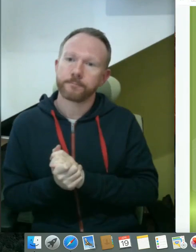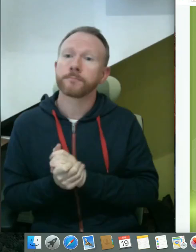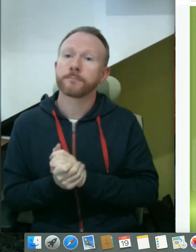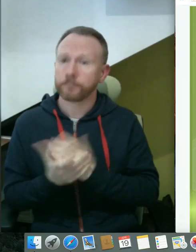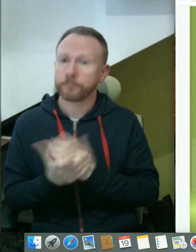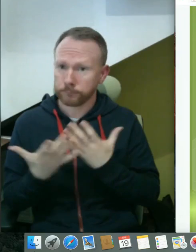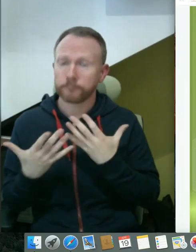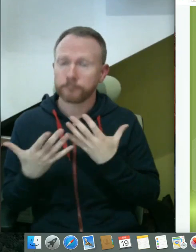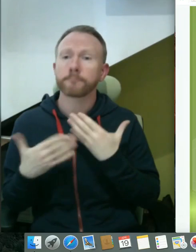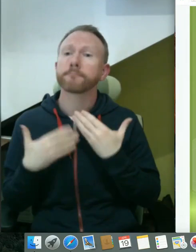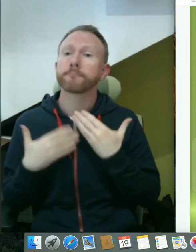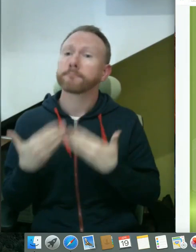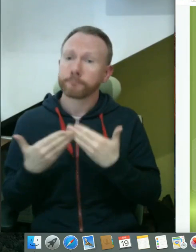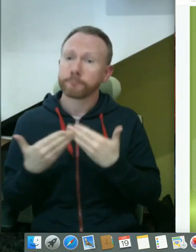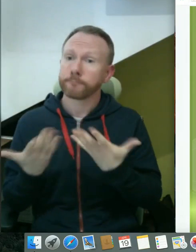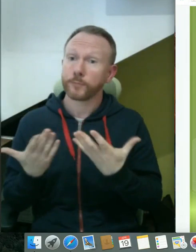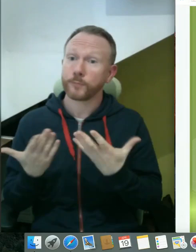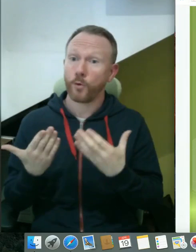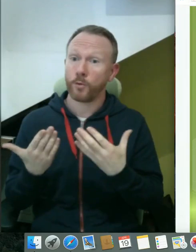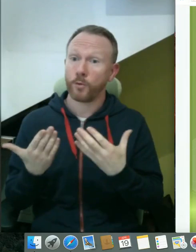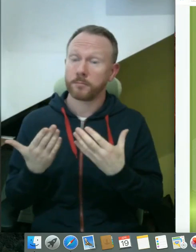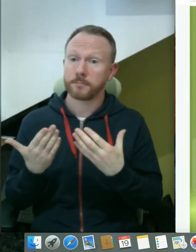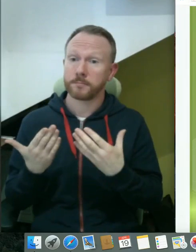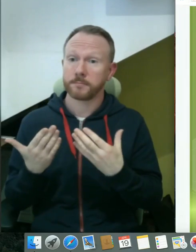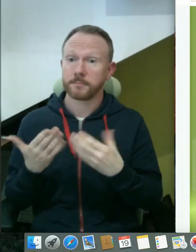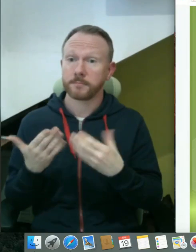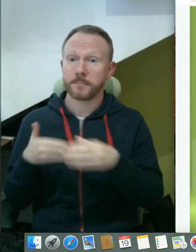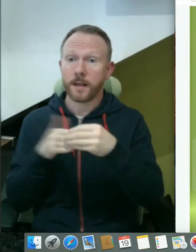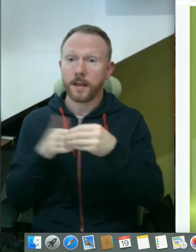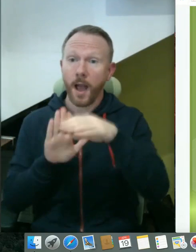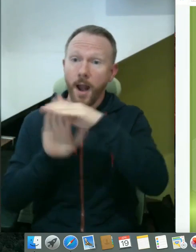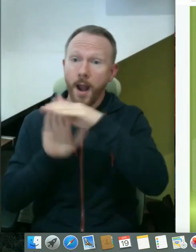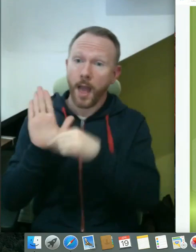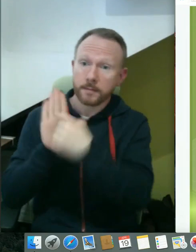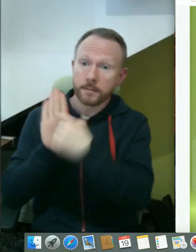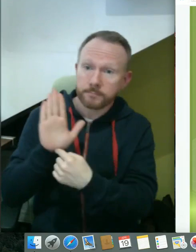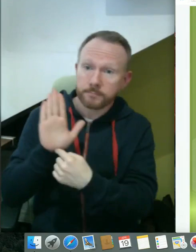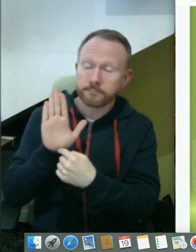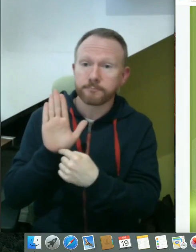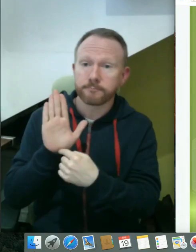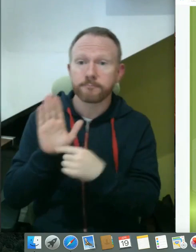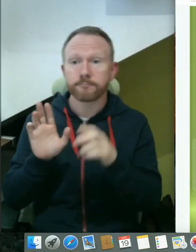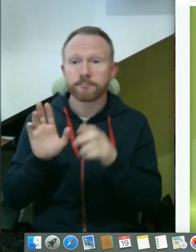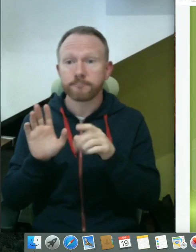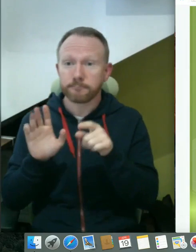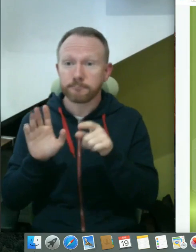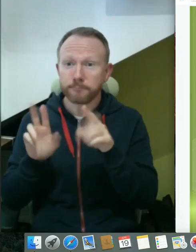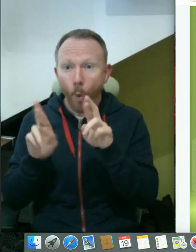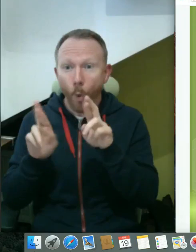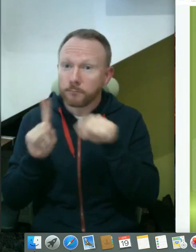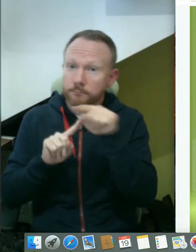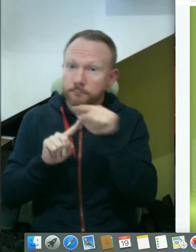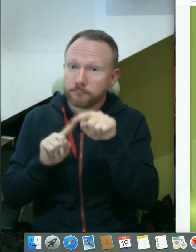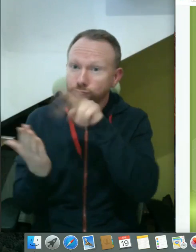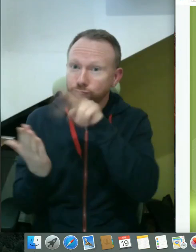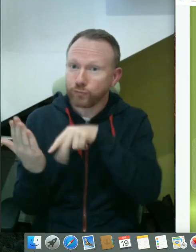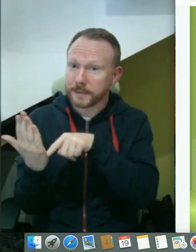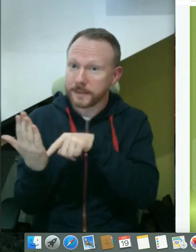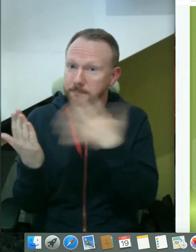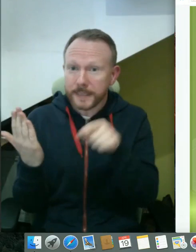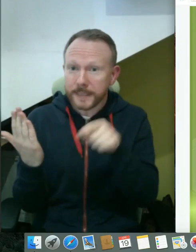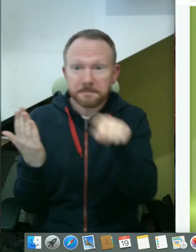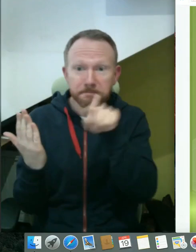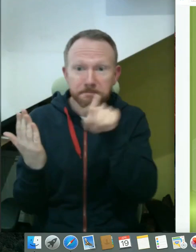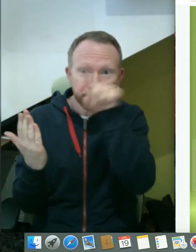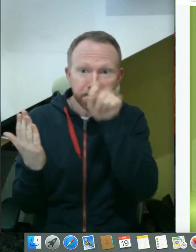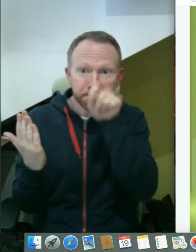So the guidelines themselves, hopefully you've had a look at them. If you haven't had